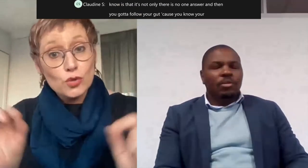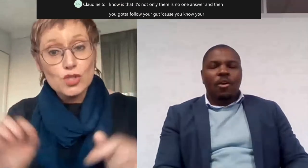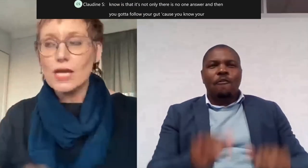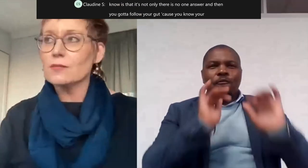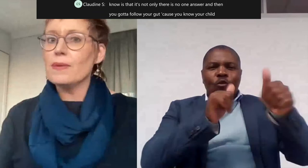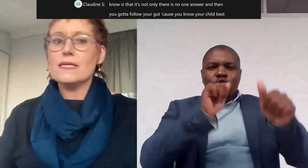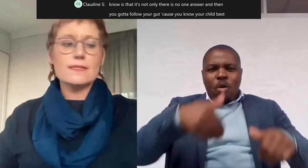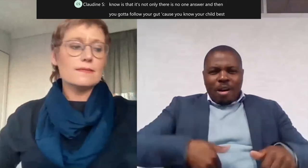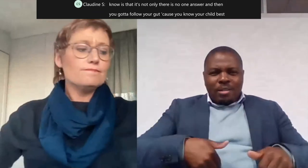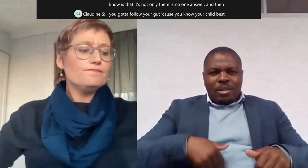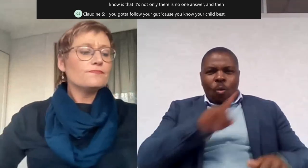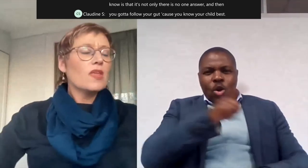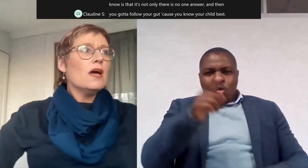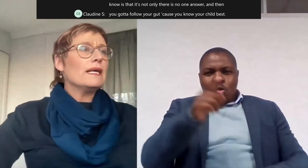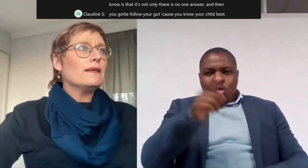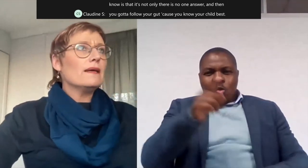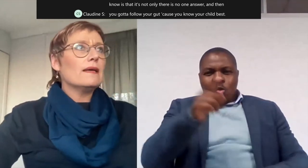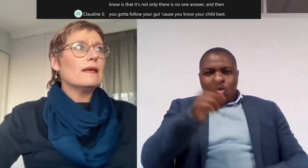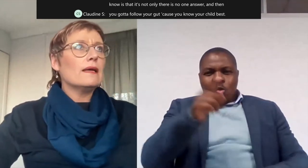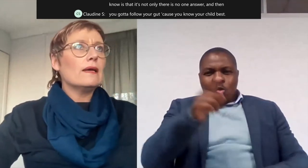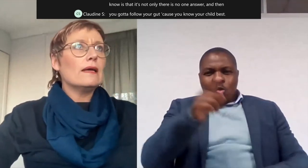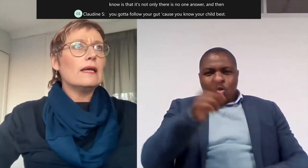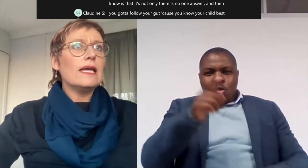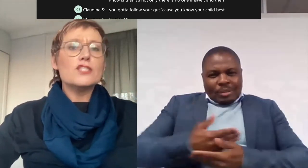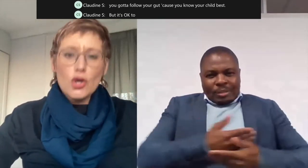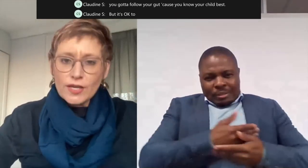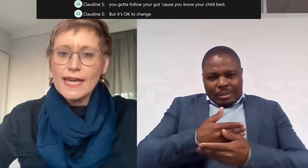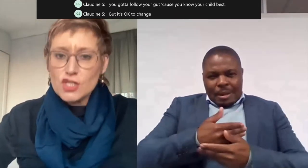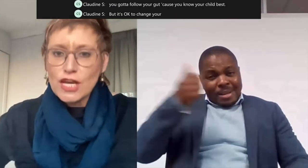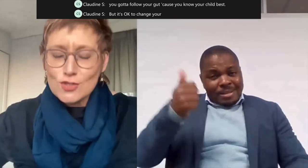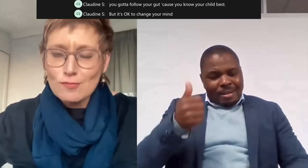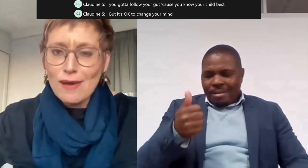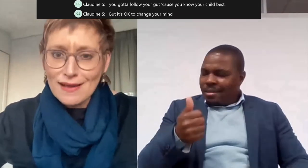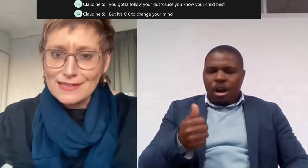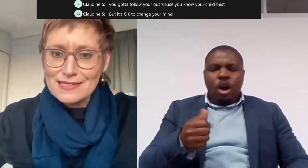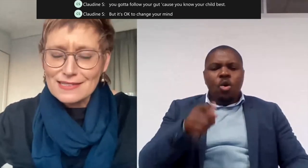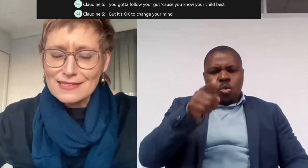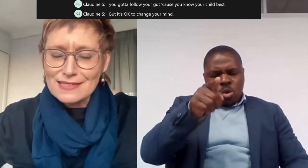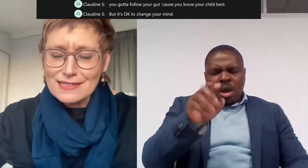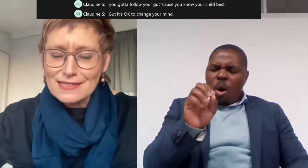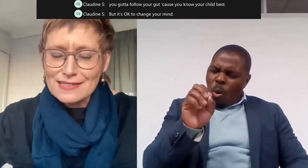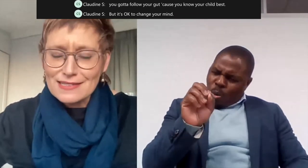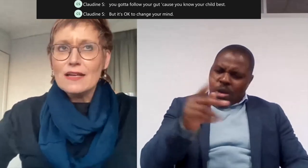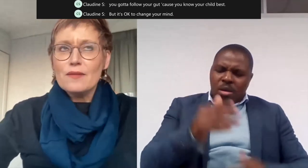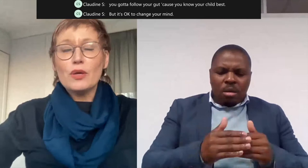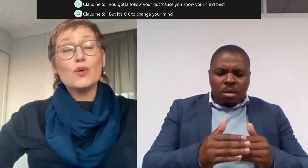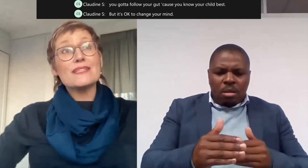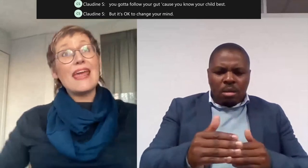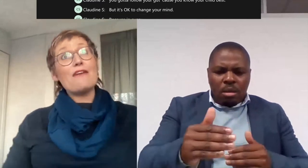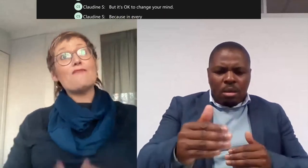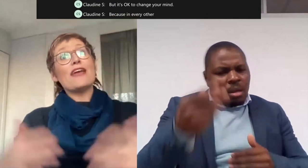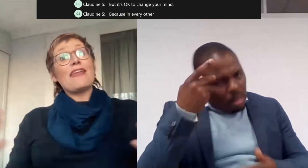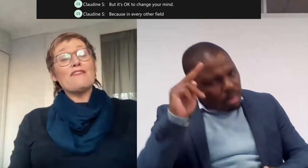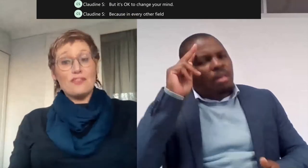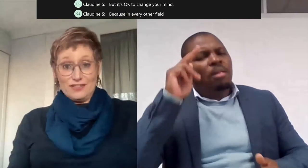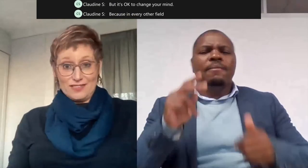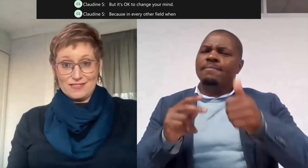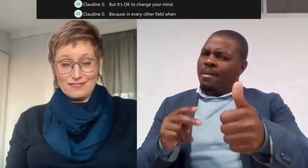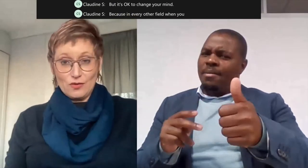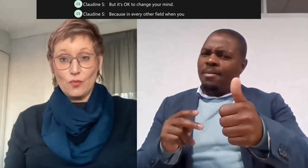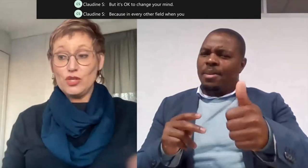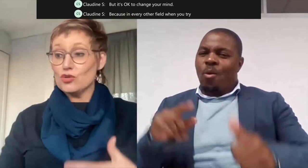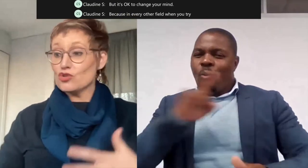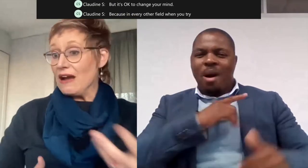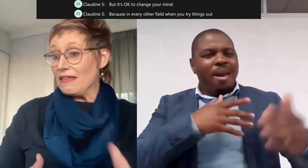because you know your child best, but it's okay to change your mind. Because in every other